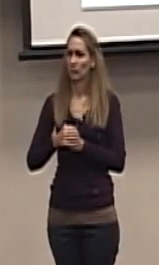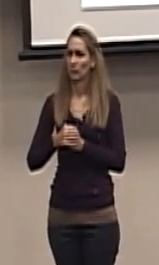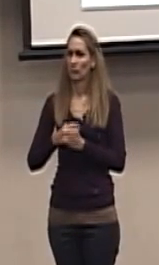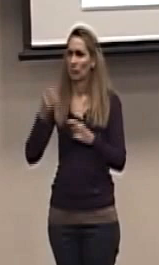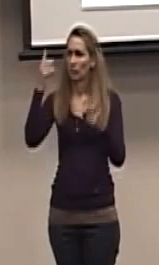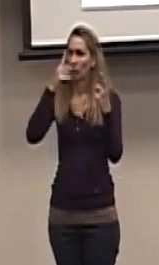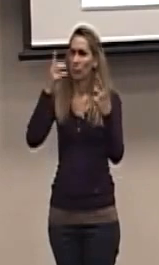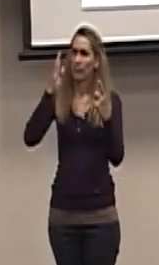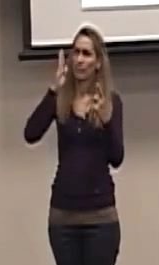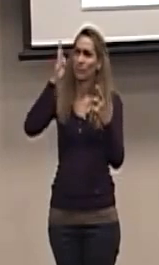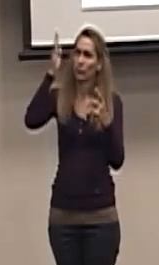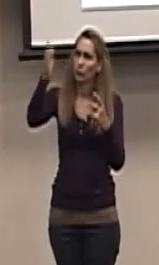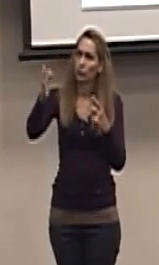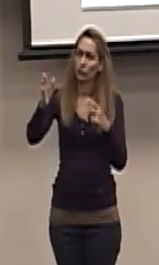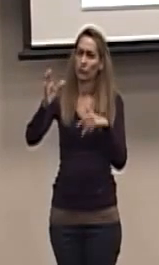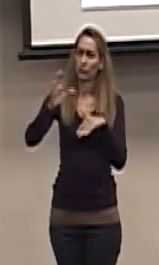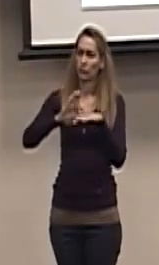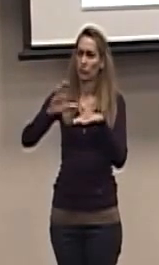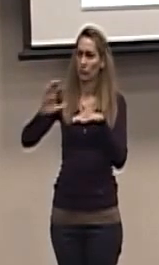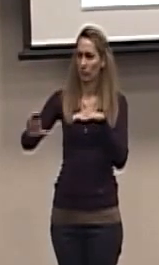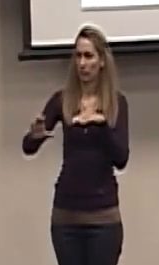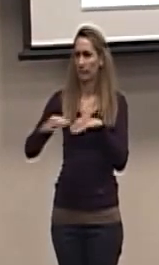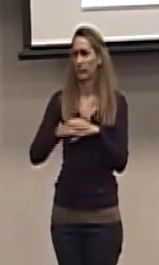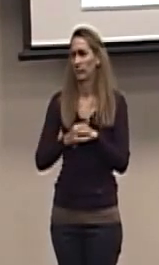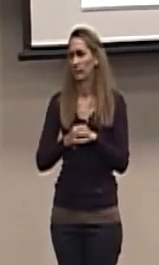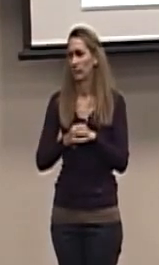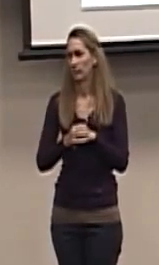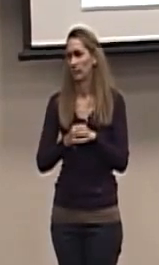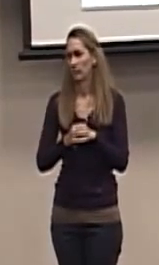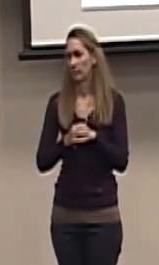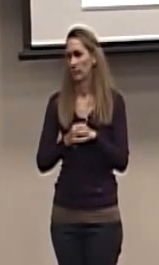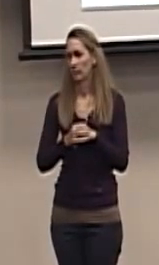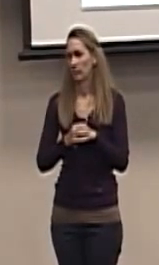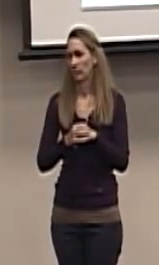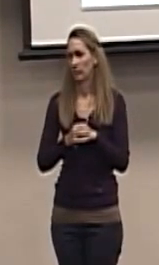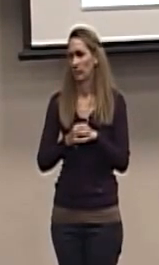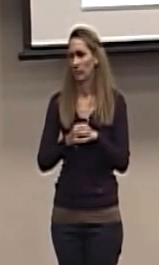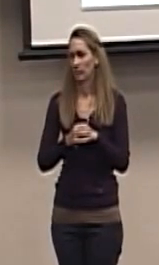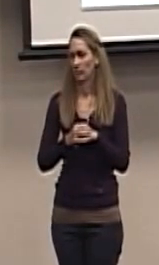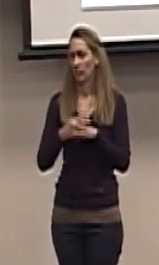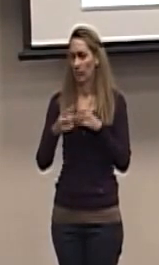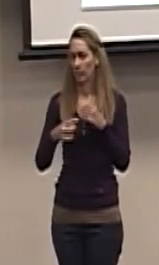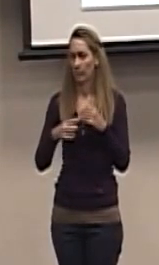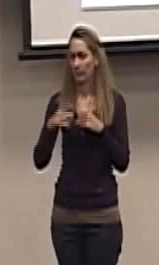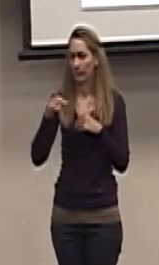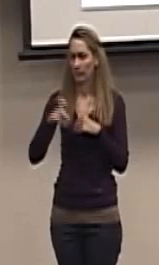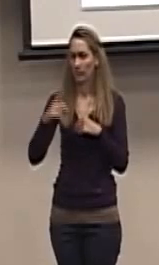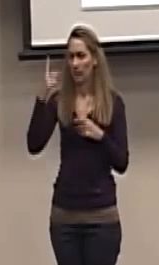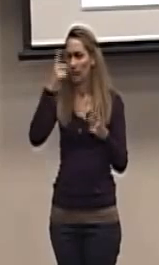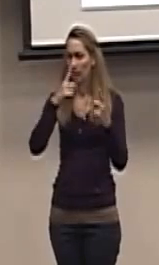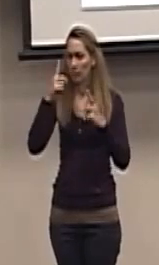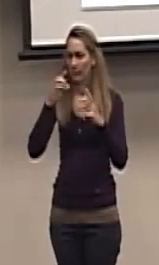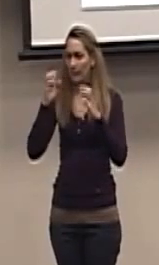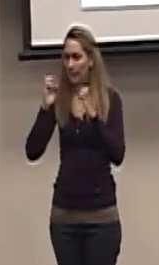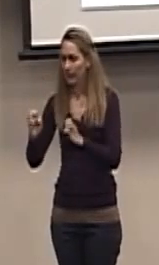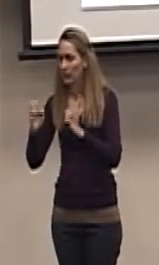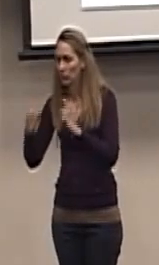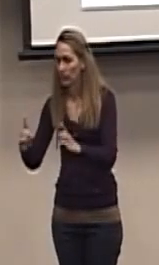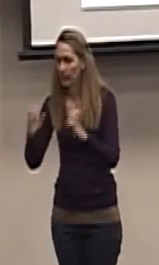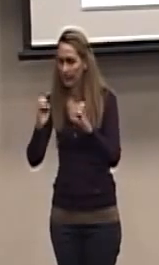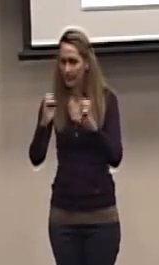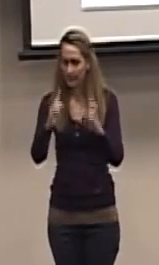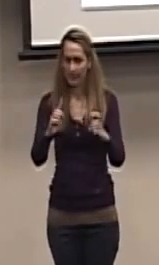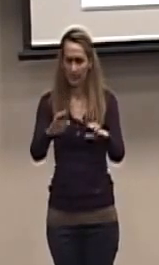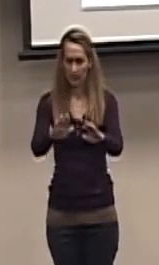We talk of the future of the Church of Christ, we are talking about the educational capacity of our young ones. There